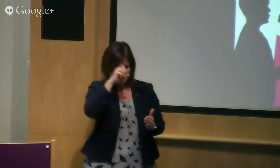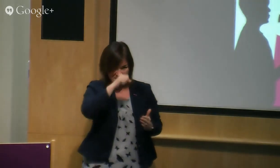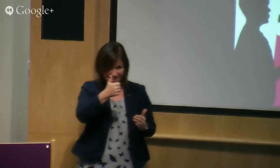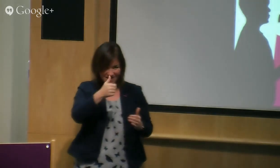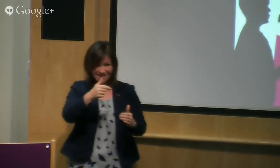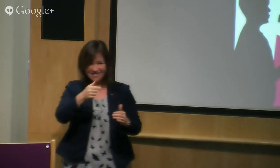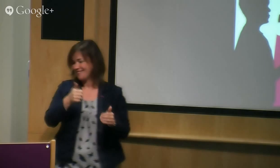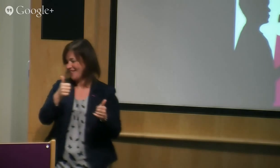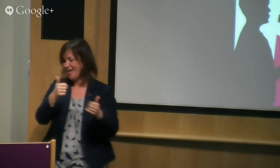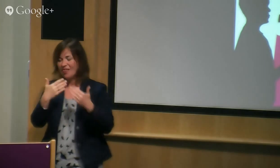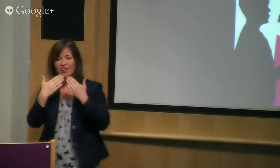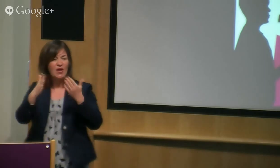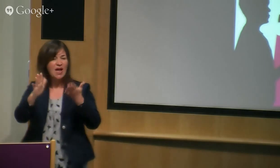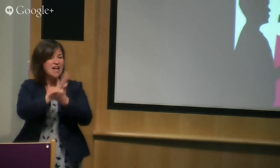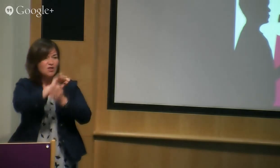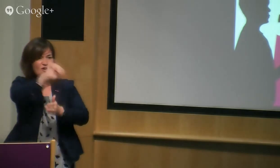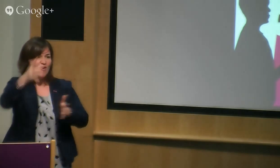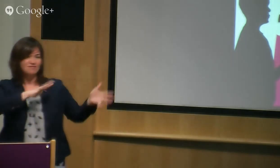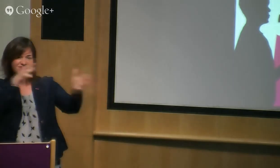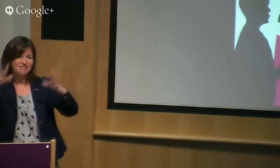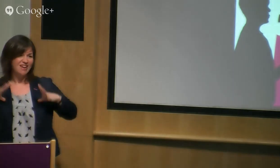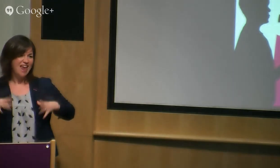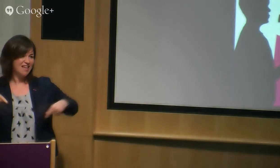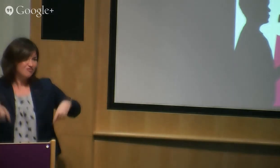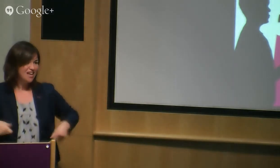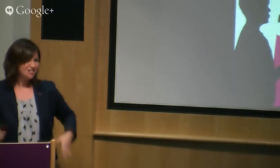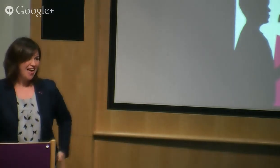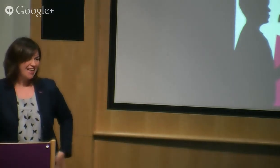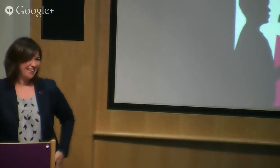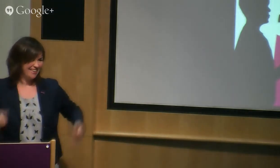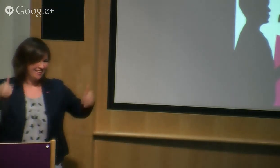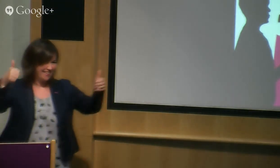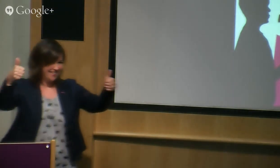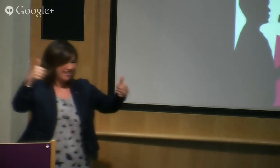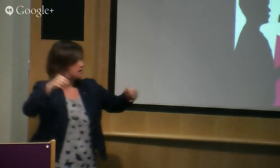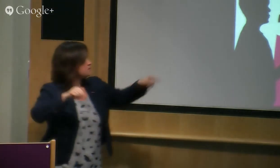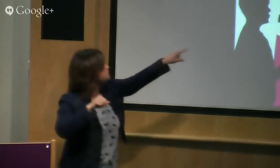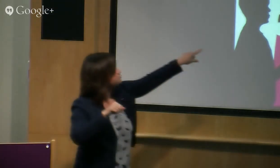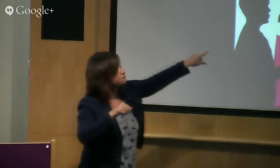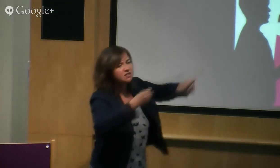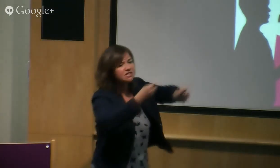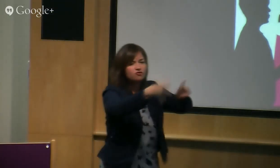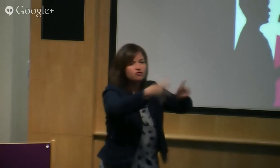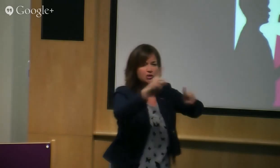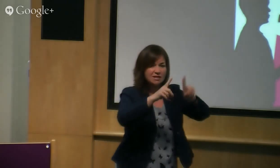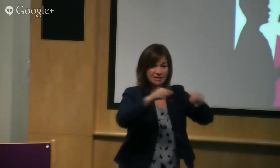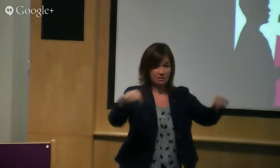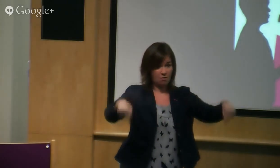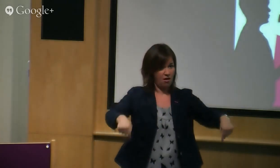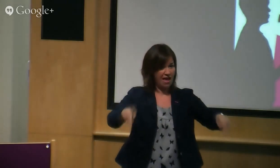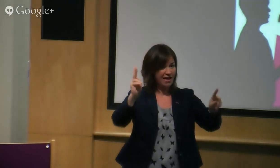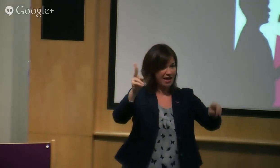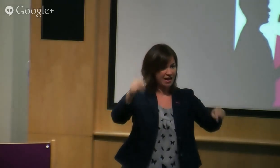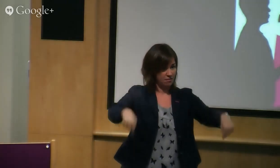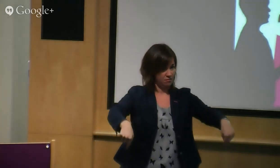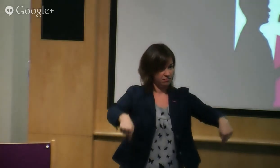at 1:30 at the start of the AGM. Please do enjoy your break and have a good stretch of your